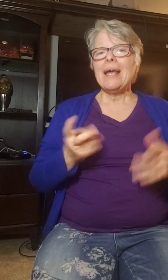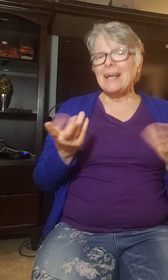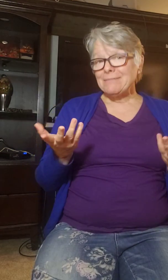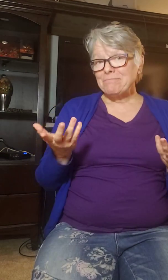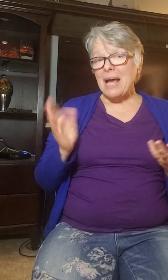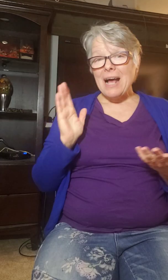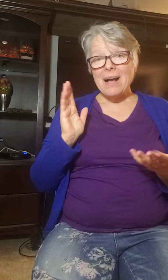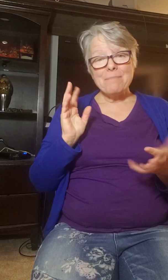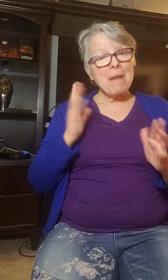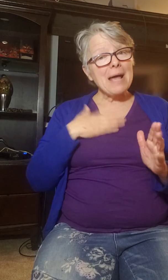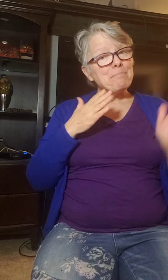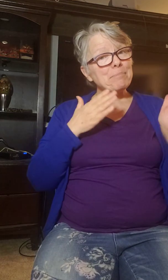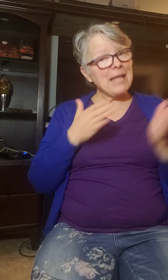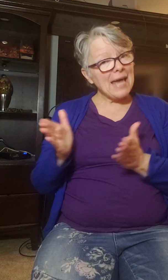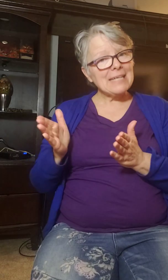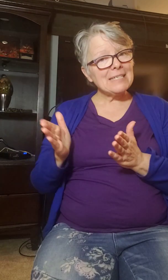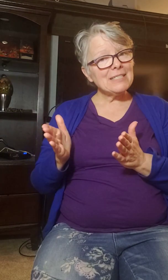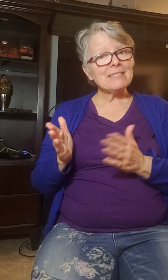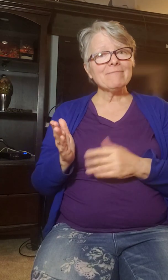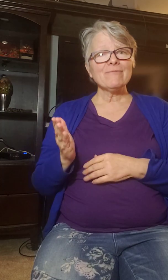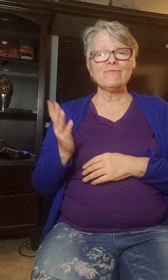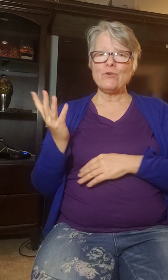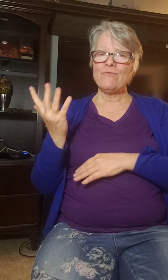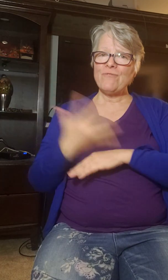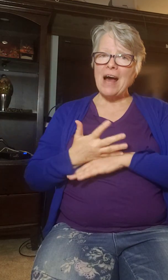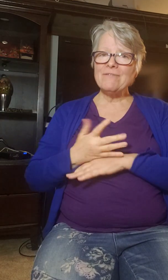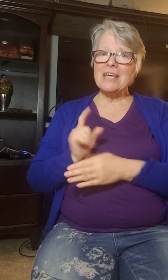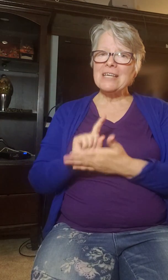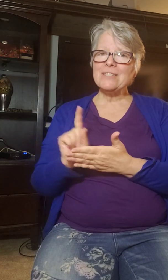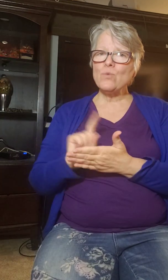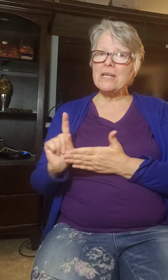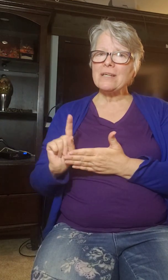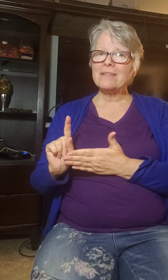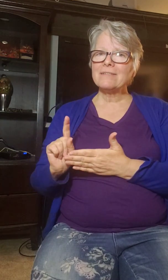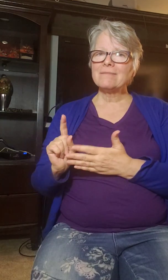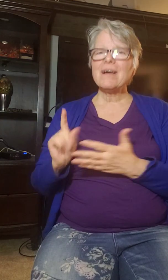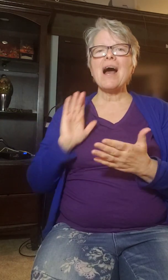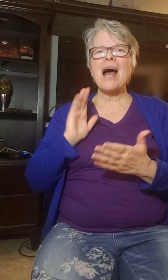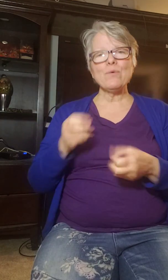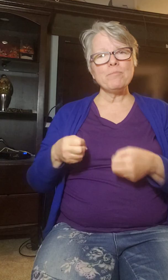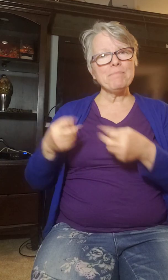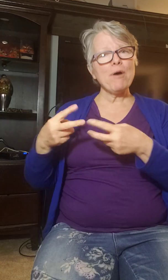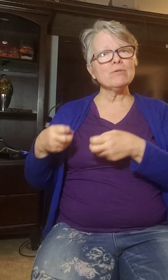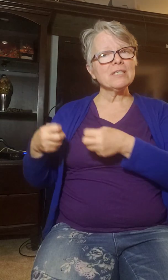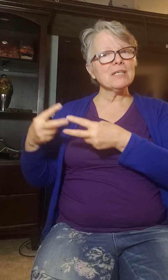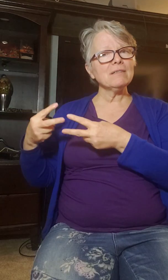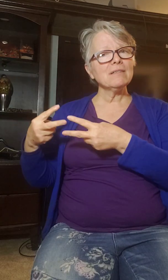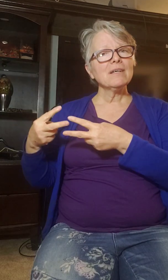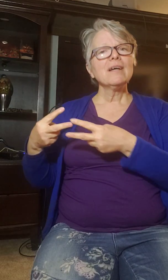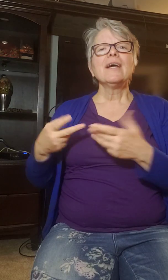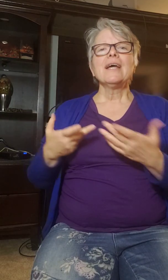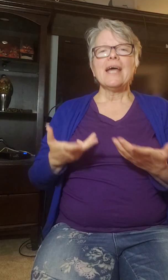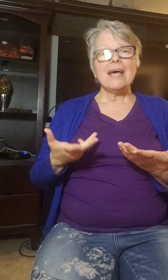And my plan is for 5 days a week, I will be posting, and